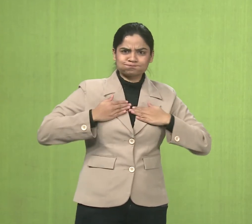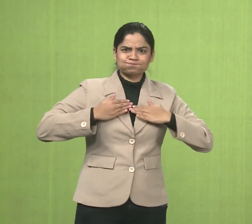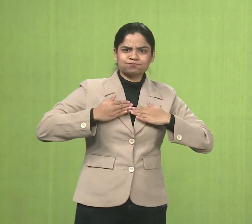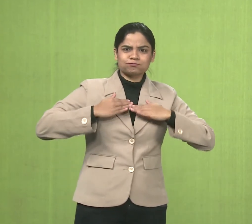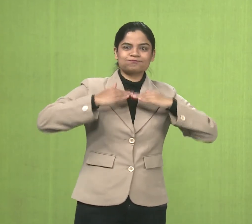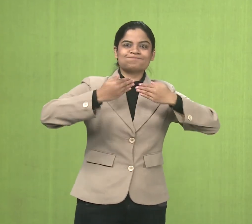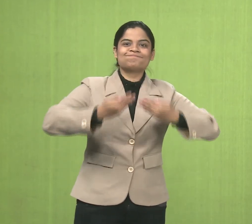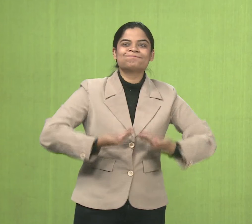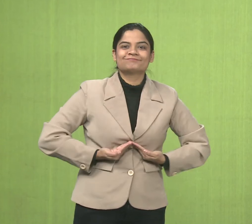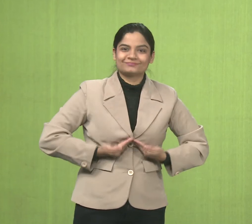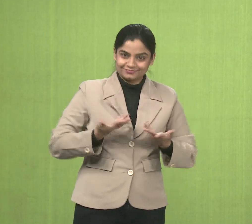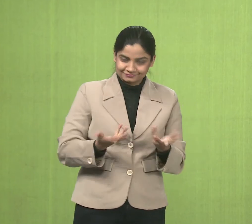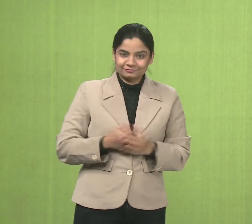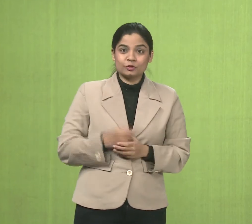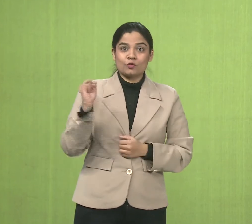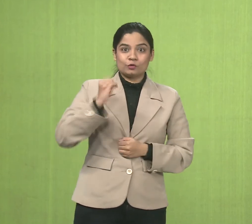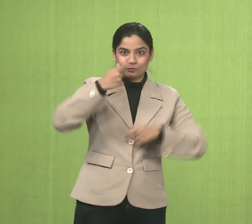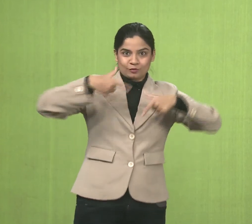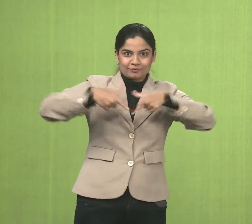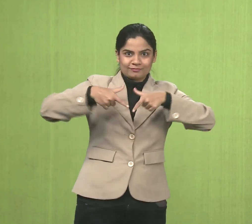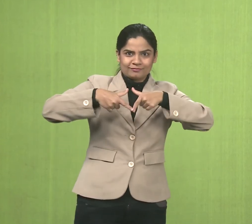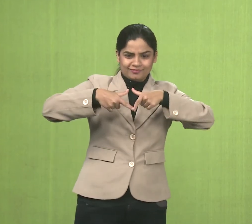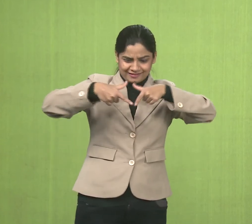breasts start to grow, and